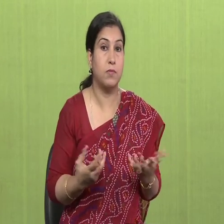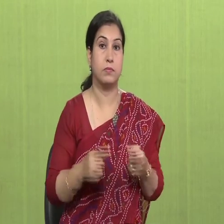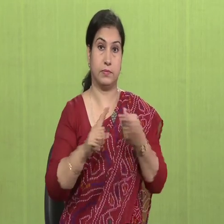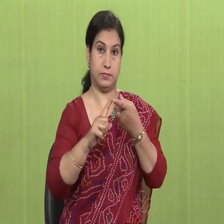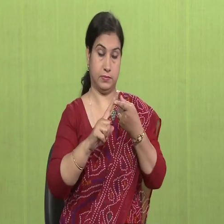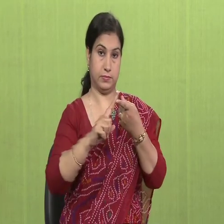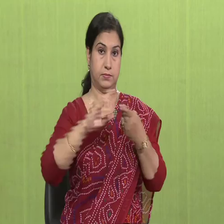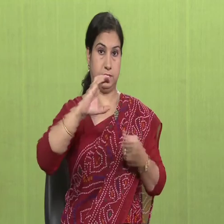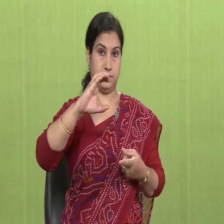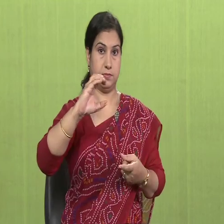ecosystem.